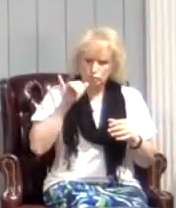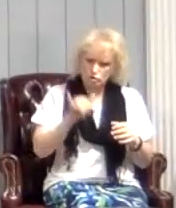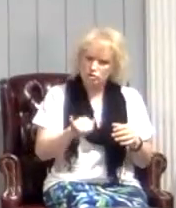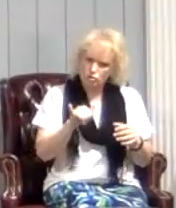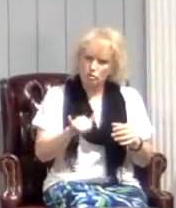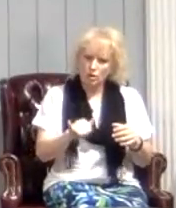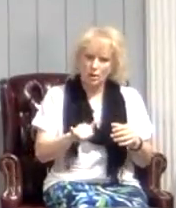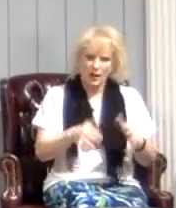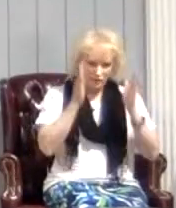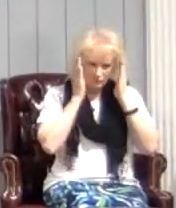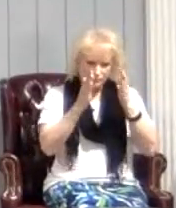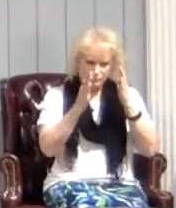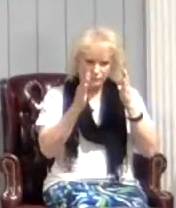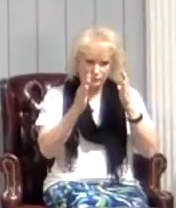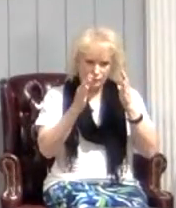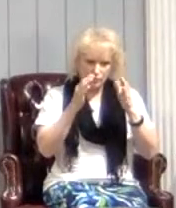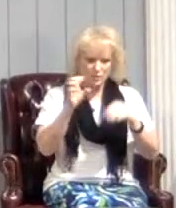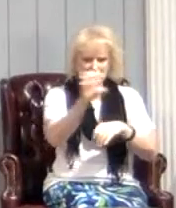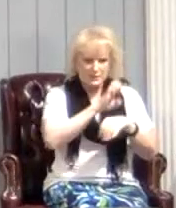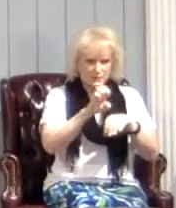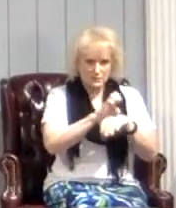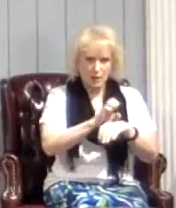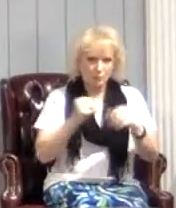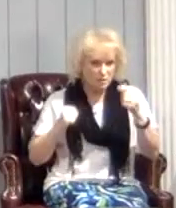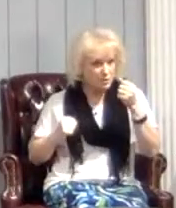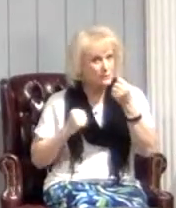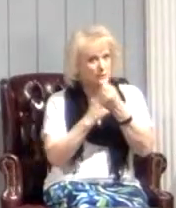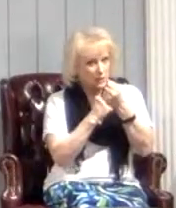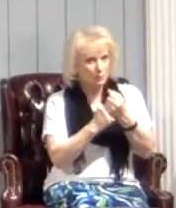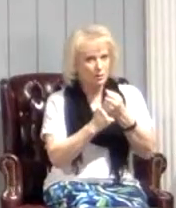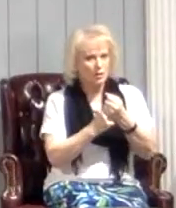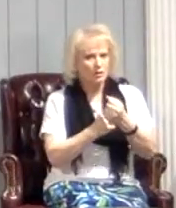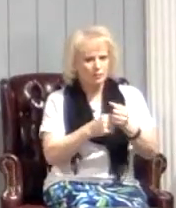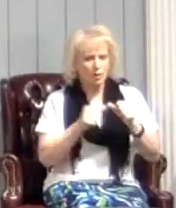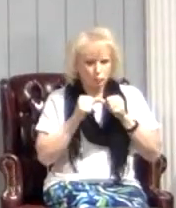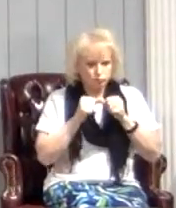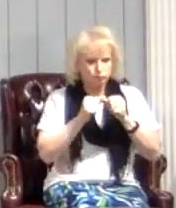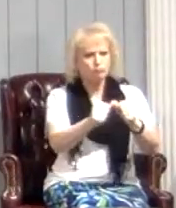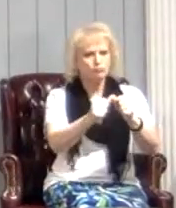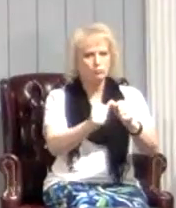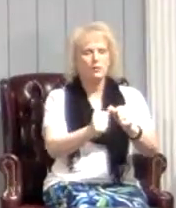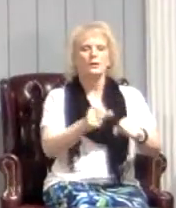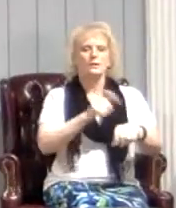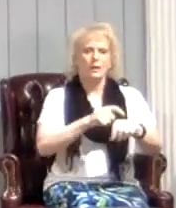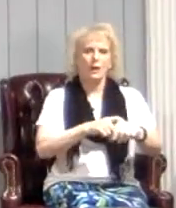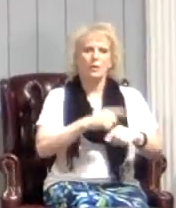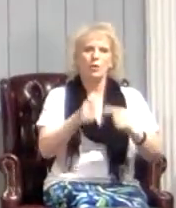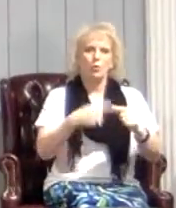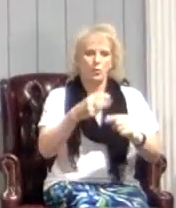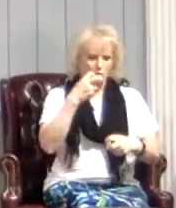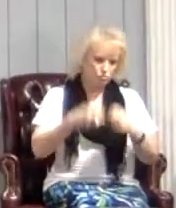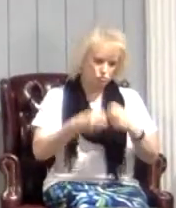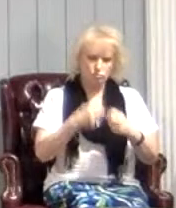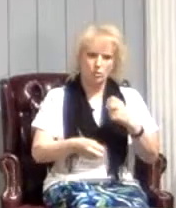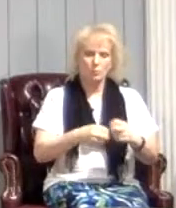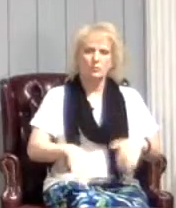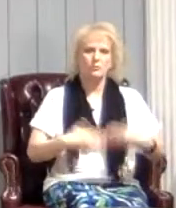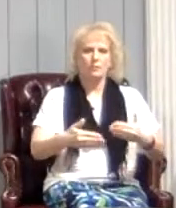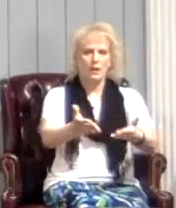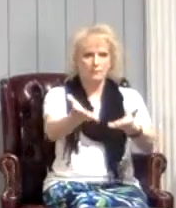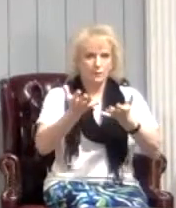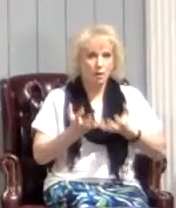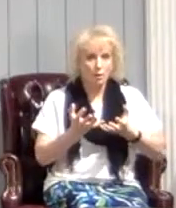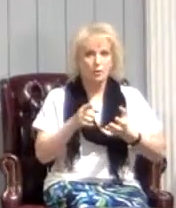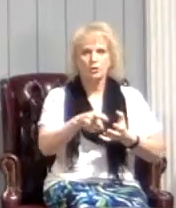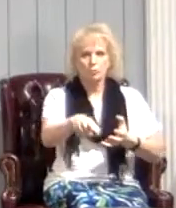is fixed and firm and established and stable and that will stand the test of time when the troubles of life come, you need to have